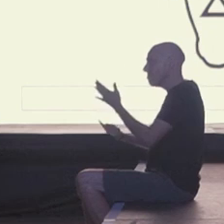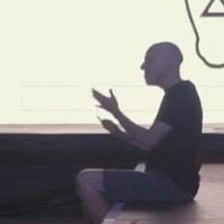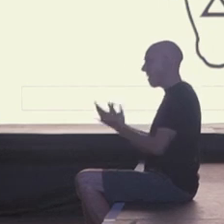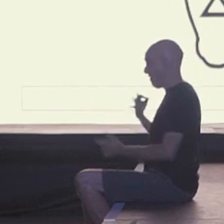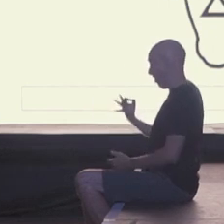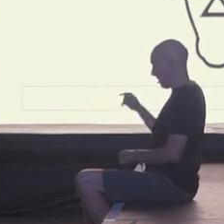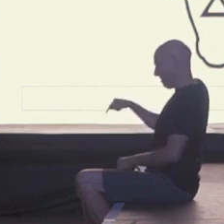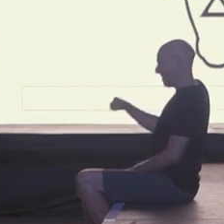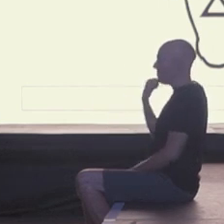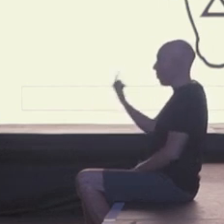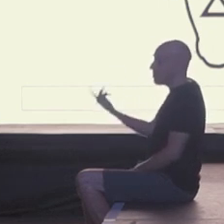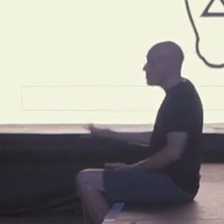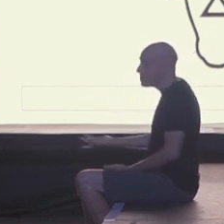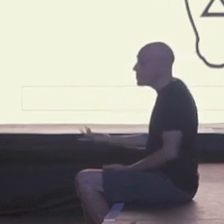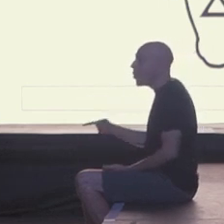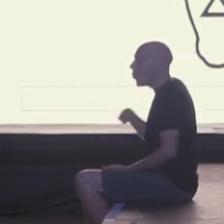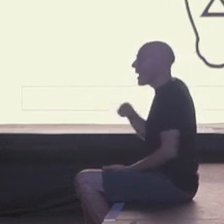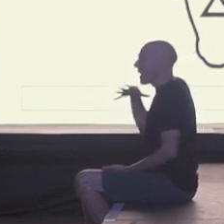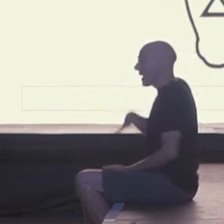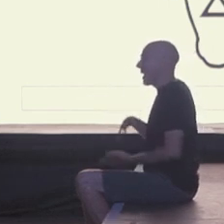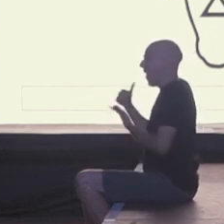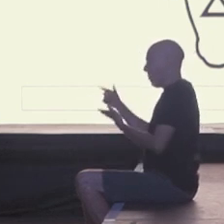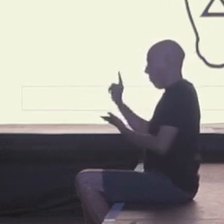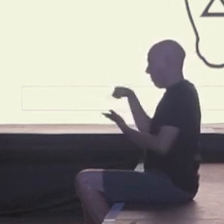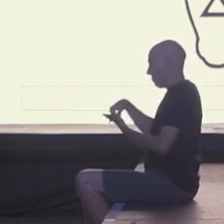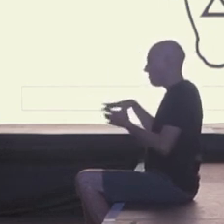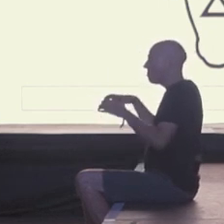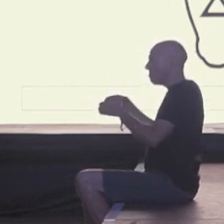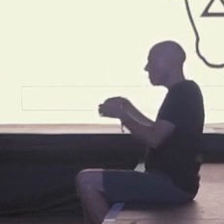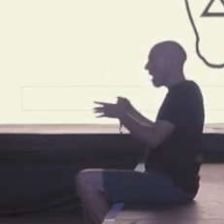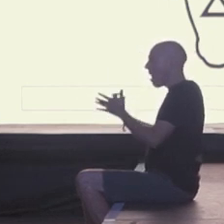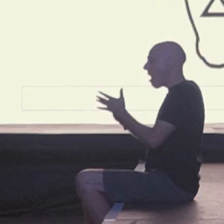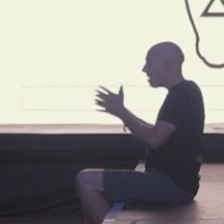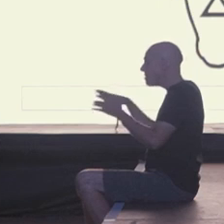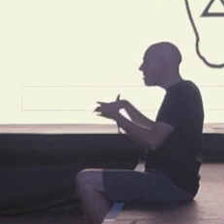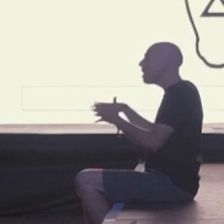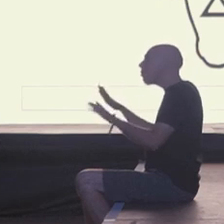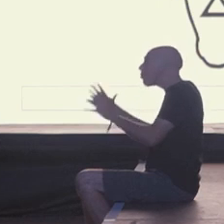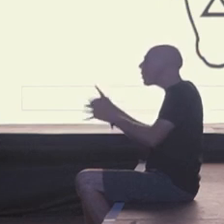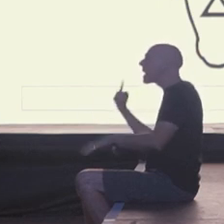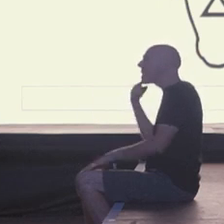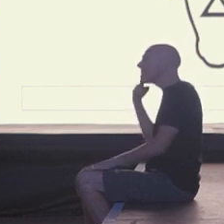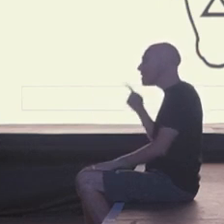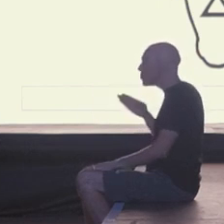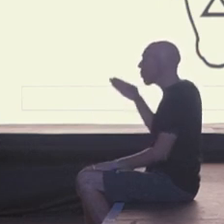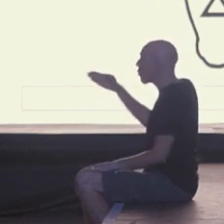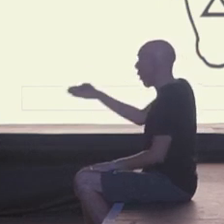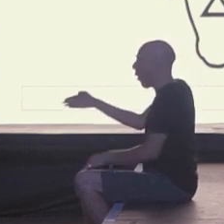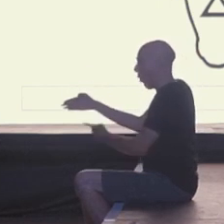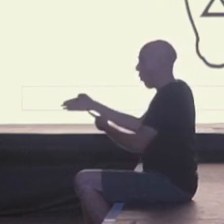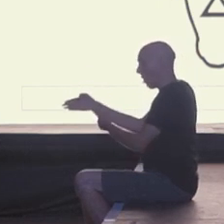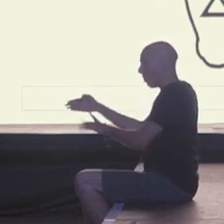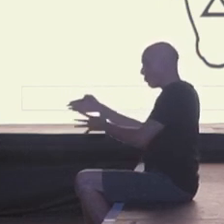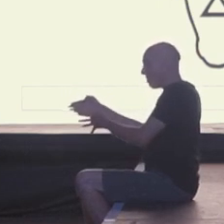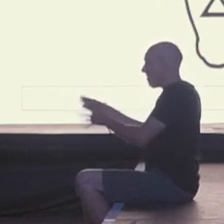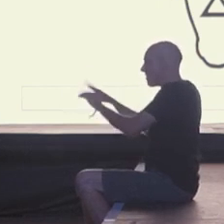is really helpful because we need people to help build the movement. It's relatively easy to show up to a protest, but to organize 10 to 100 people to